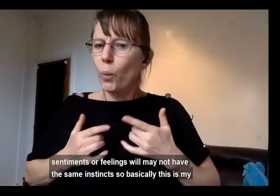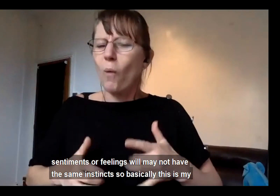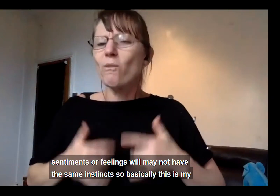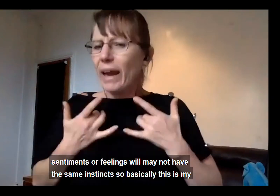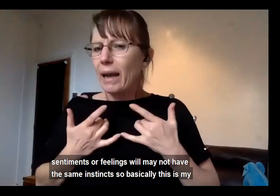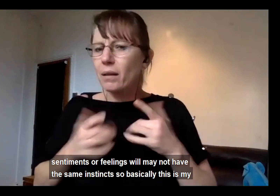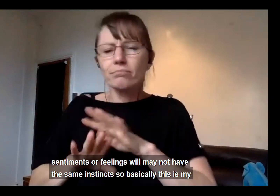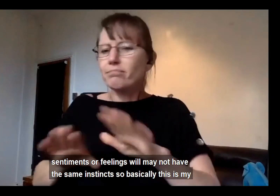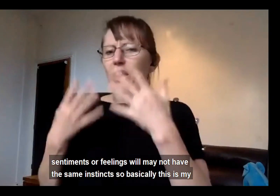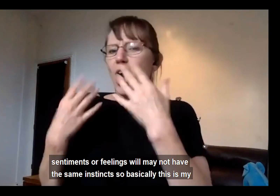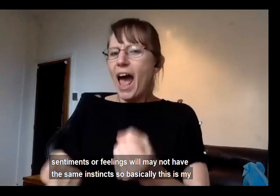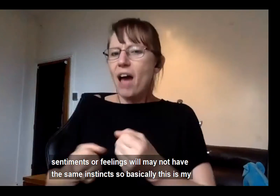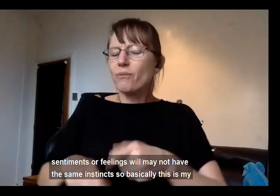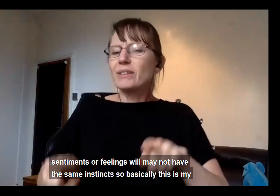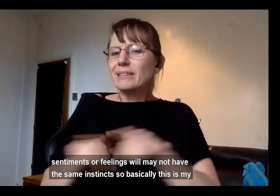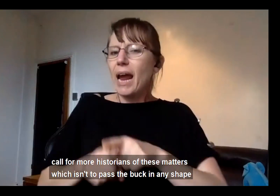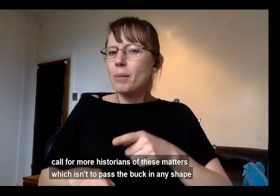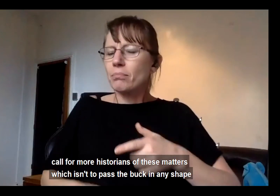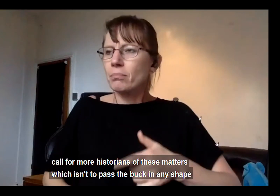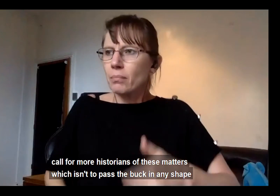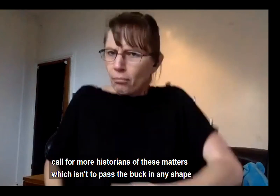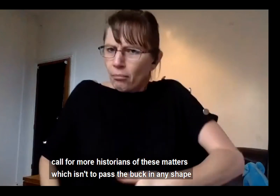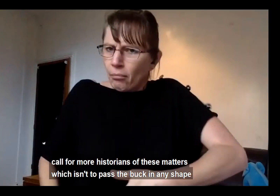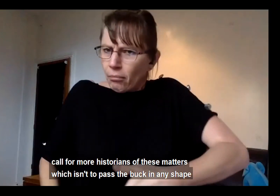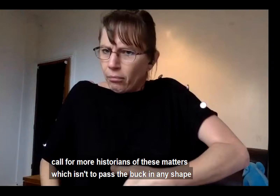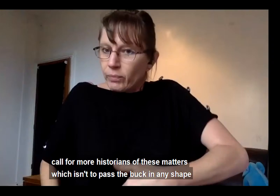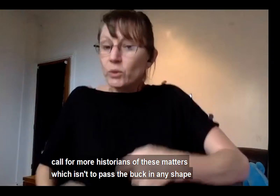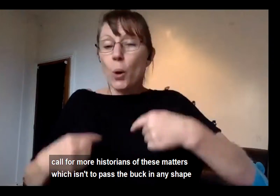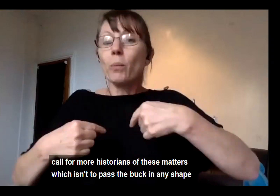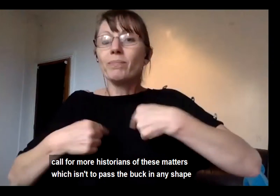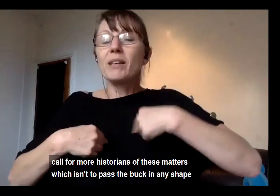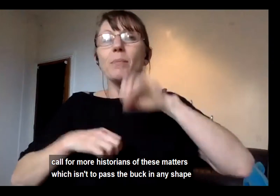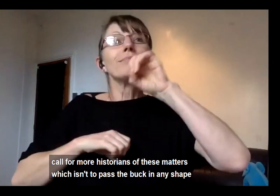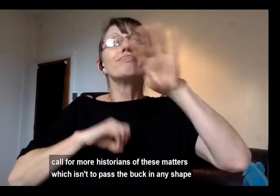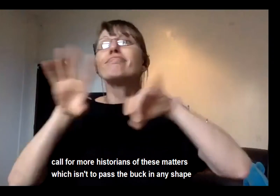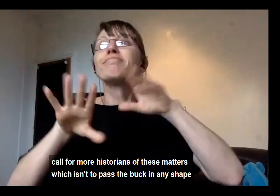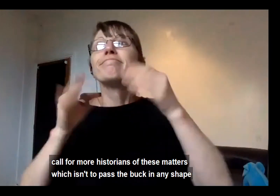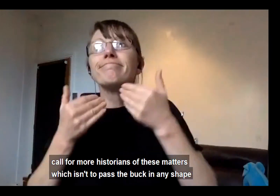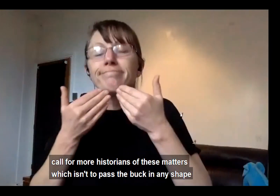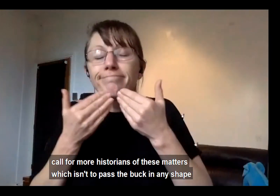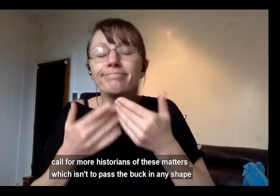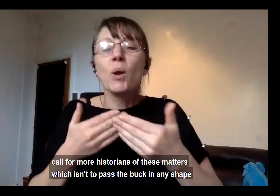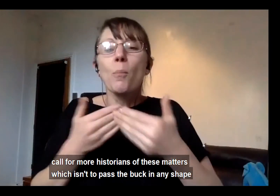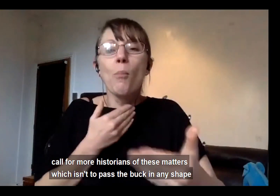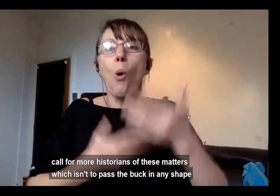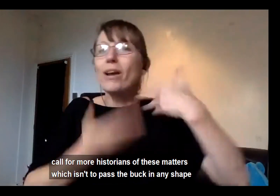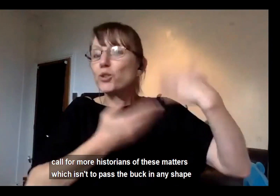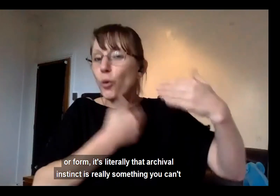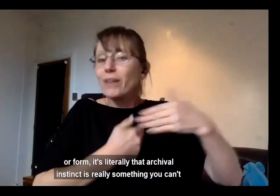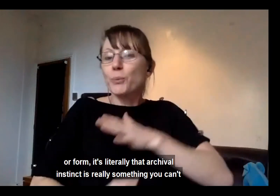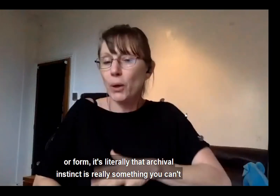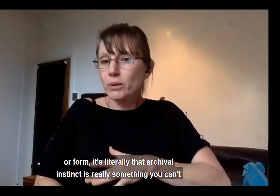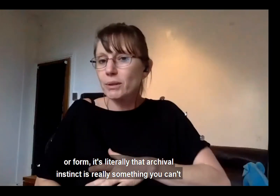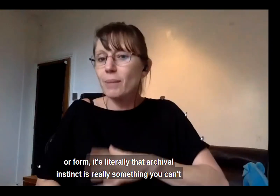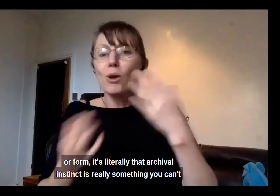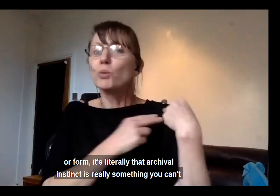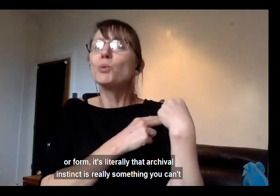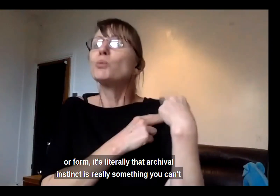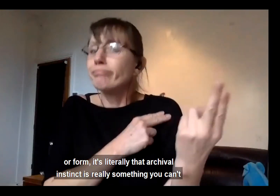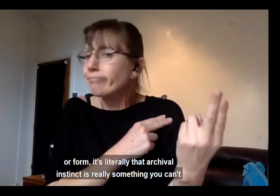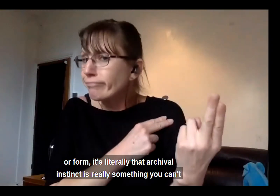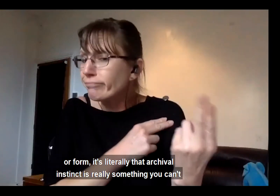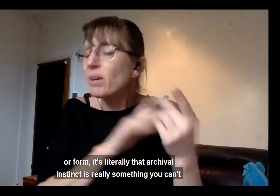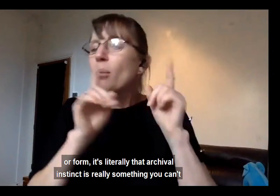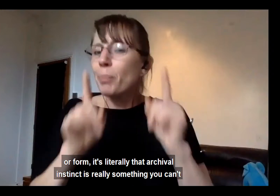have the same instincts. So basically, this is my call for more historians of these matters, which isn't to pass the buck in any shape or form.